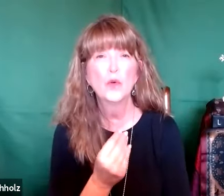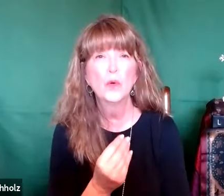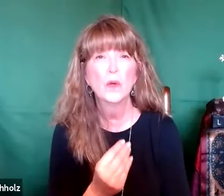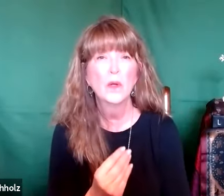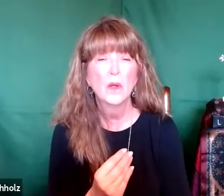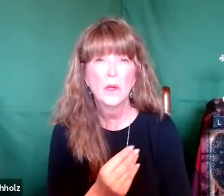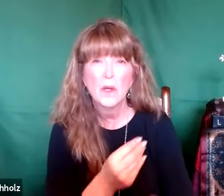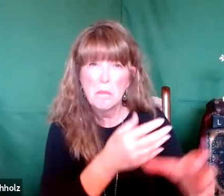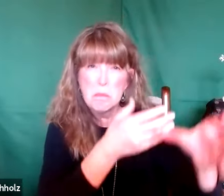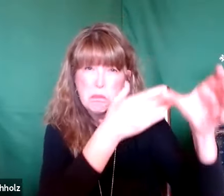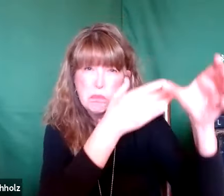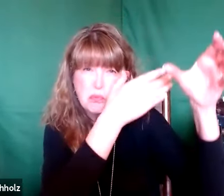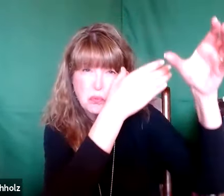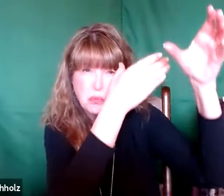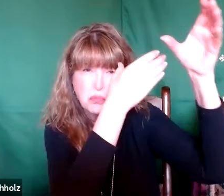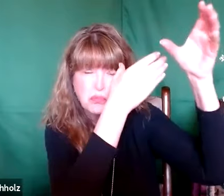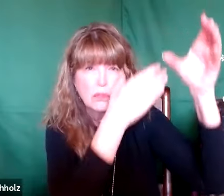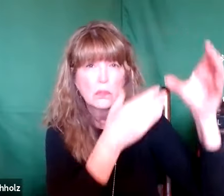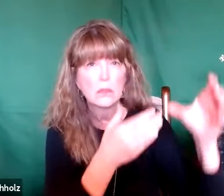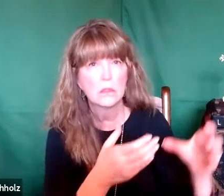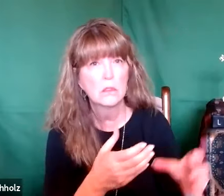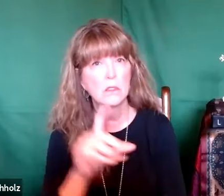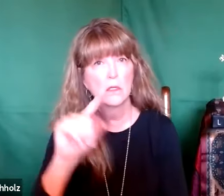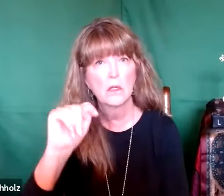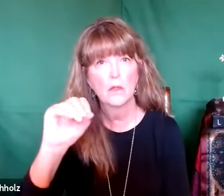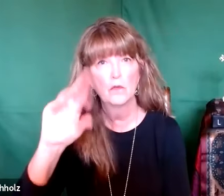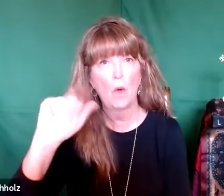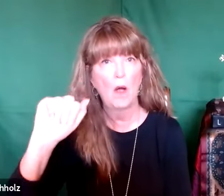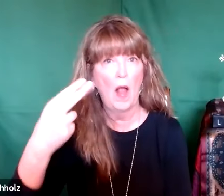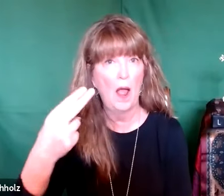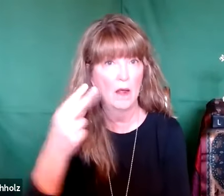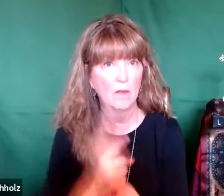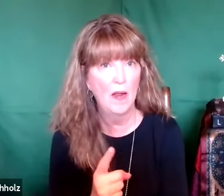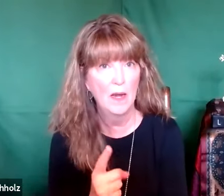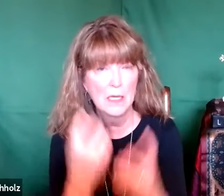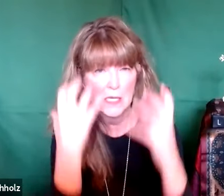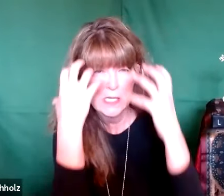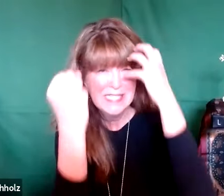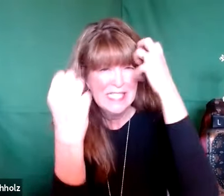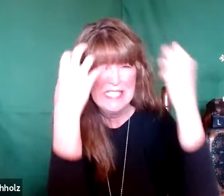so many times that Jewish people memorize the Torah, right?